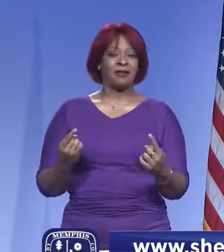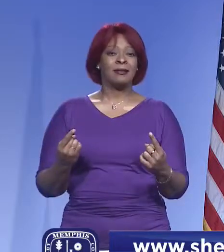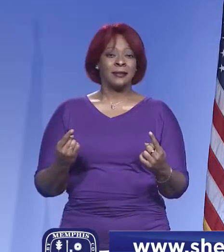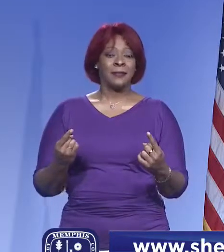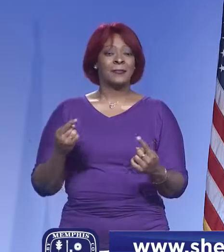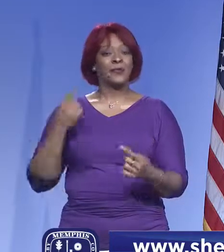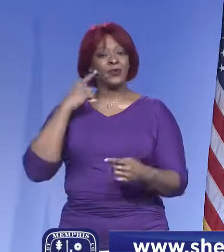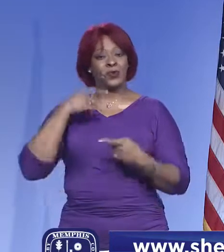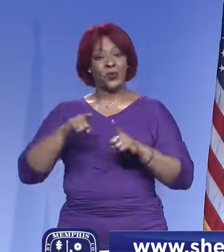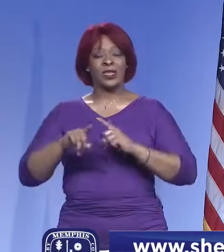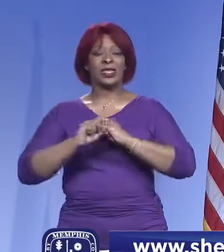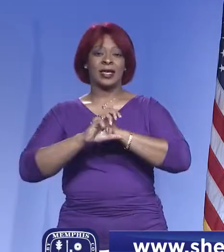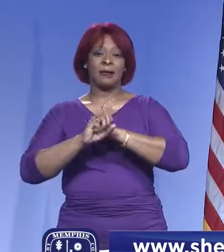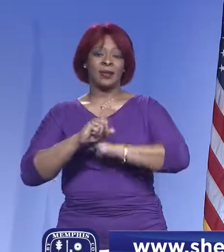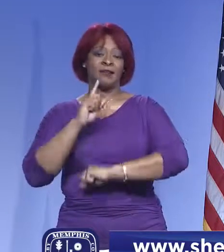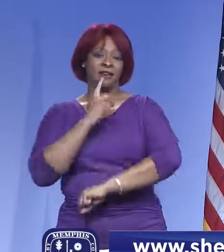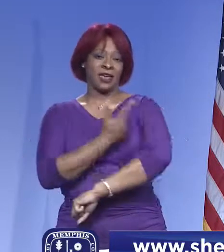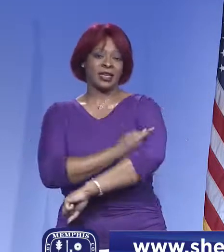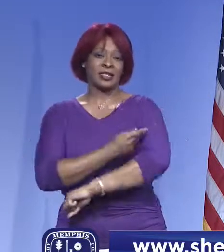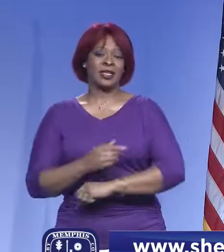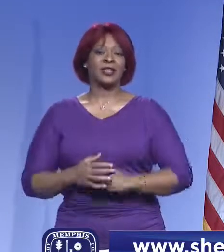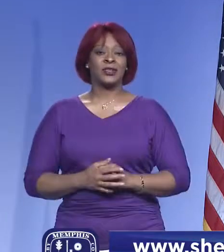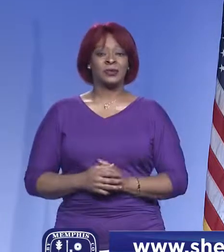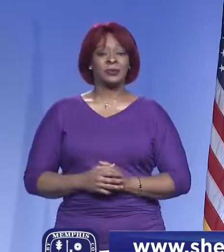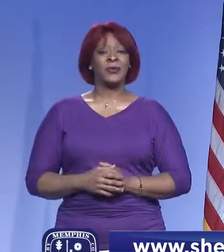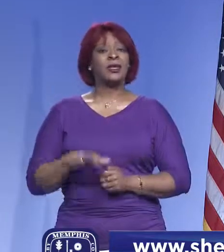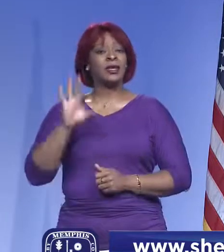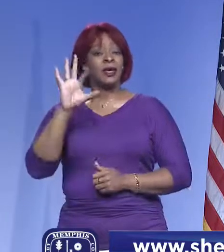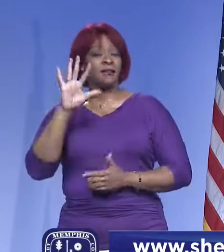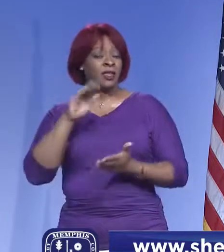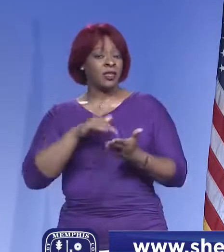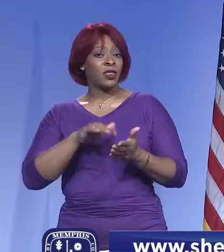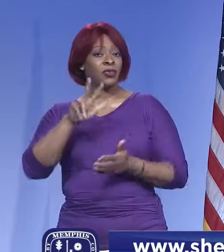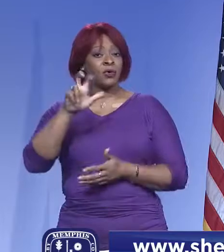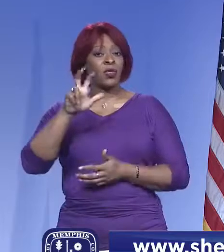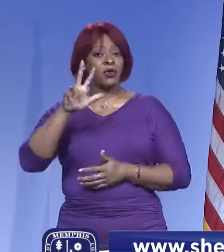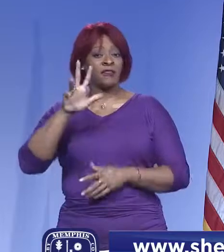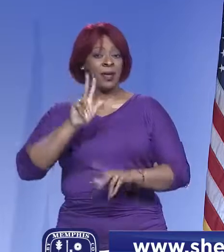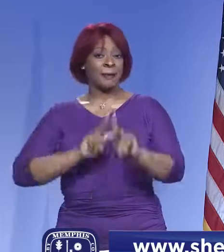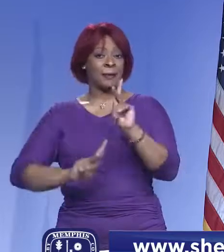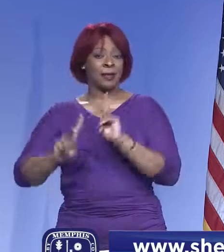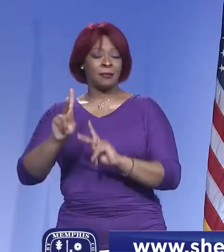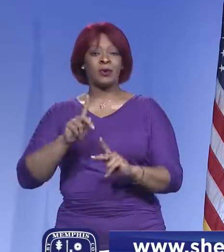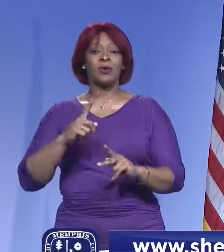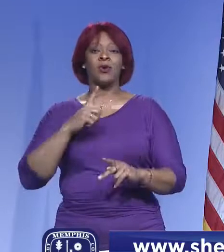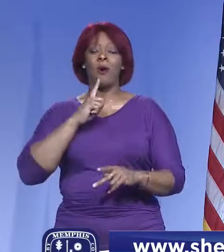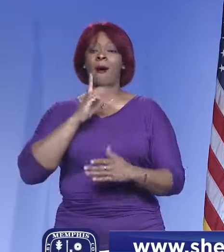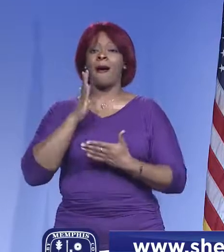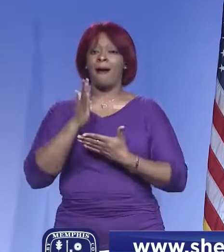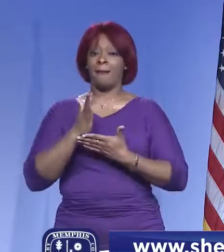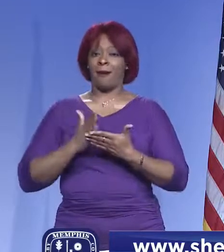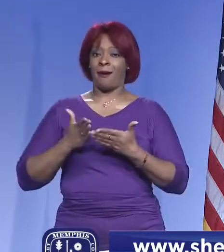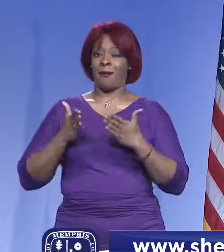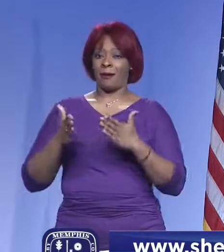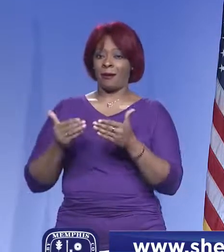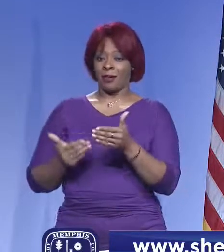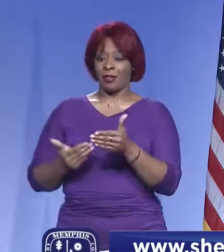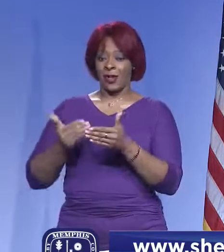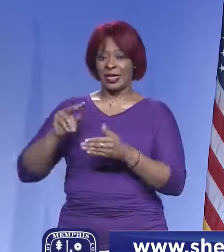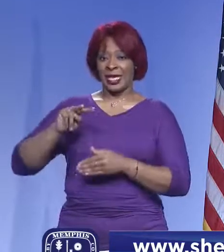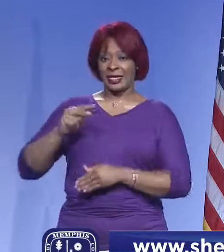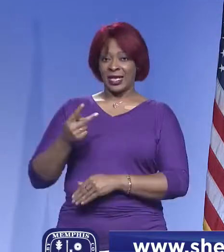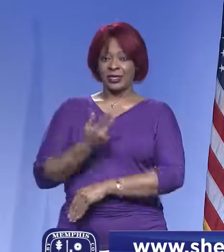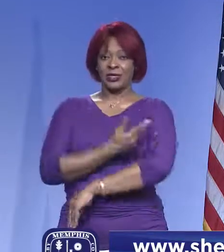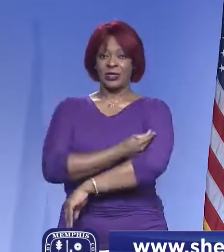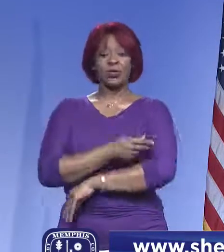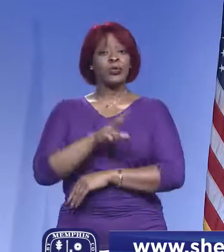in the campaign effort. We've had 95,335 people who are partway through their two-dose series,